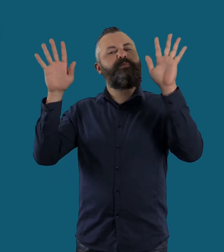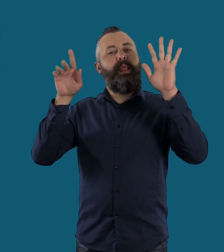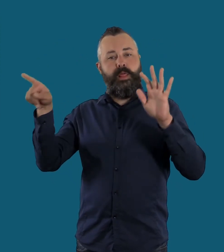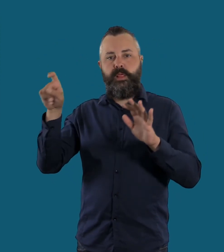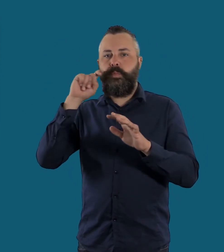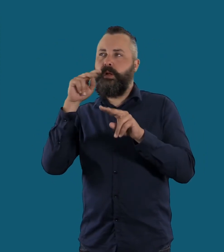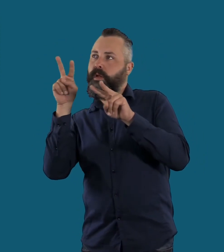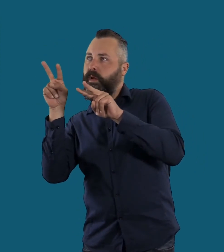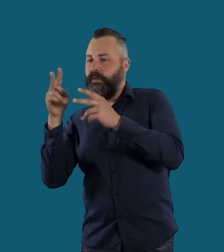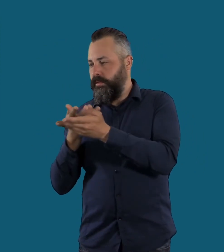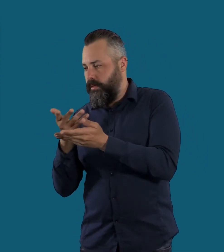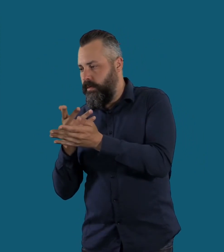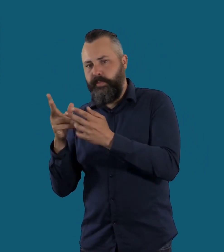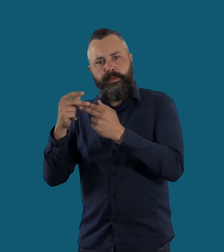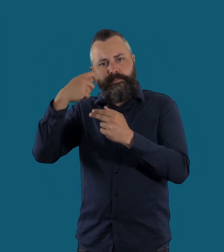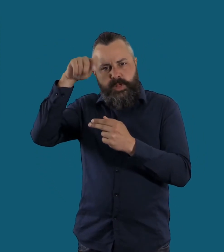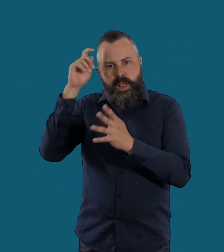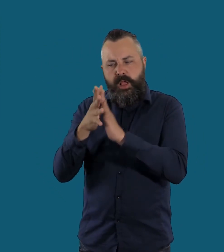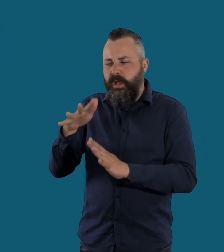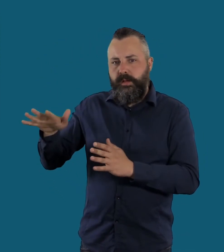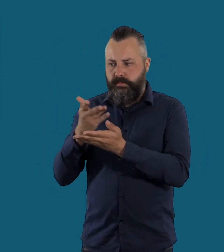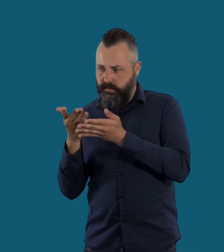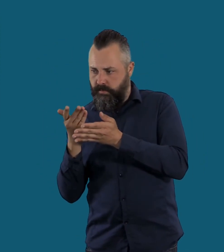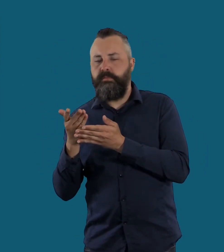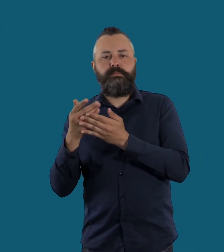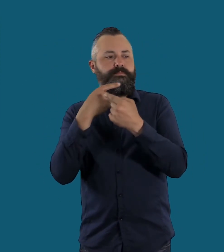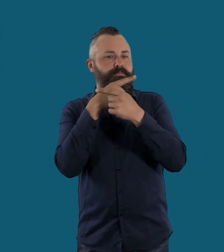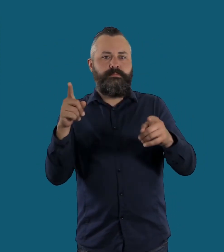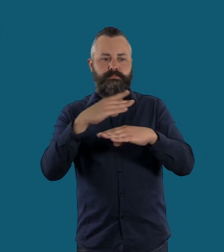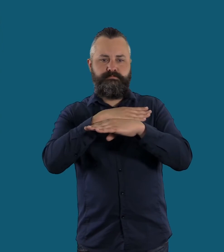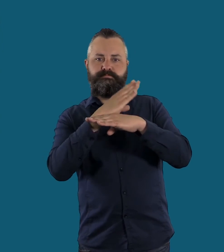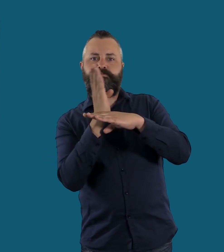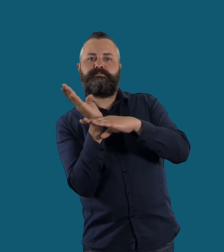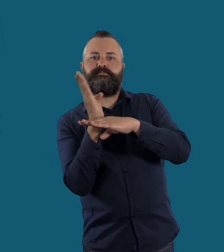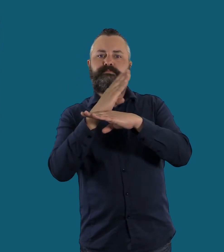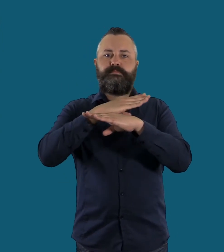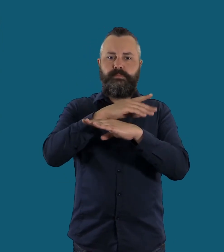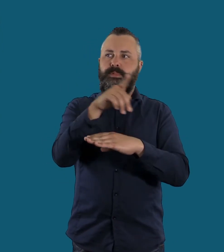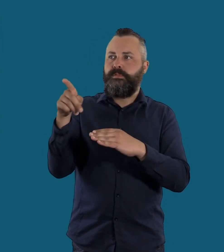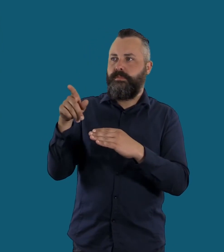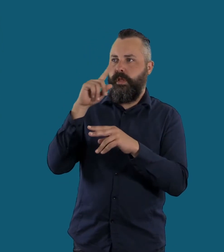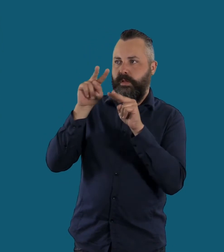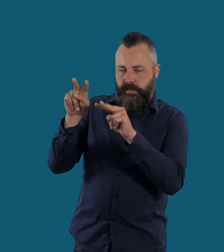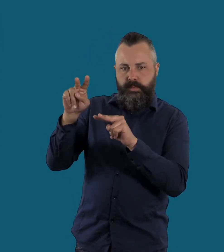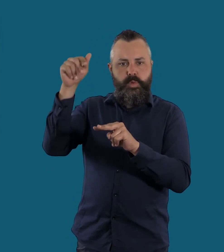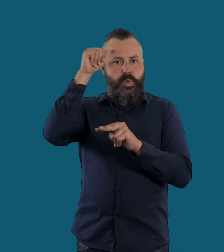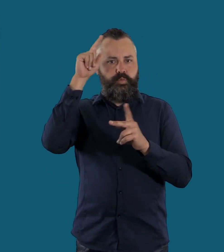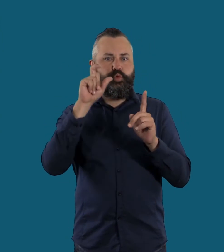The Bureau of Meteorology provides information to inform fire danger ratings in routine weather forecasts and fire weather warnings for dangerous